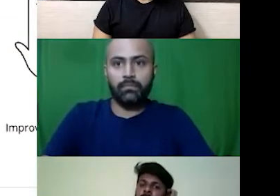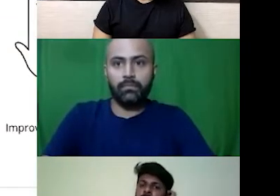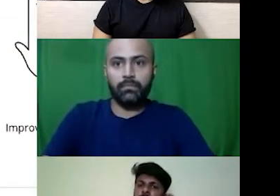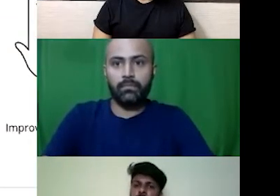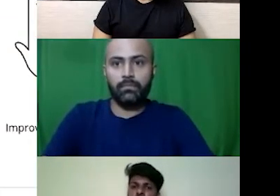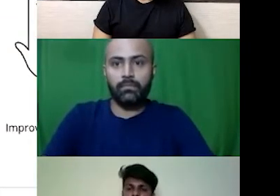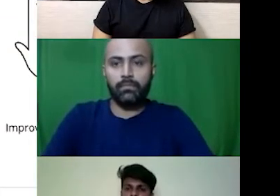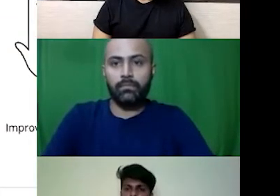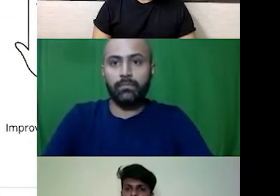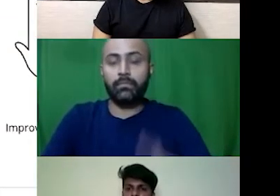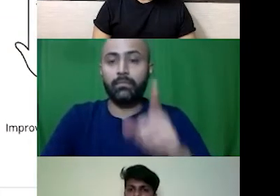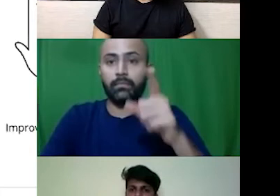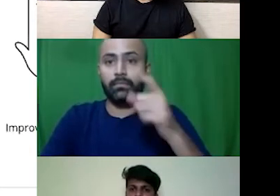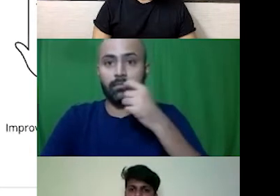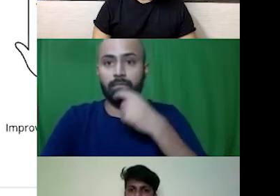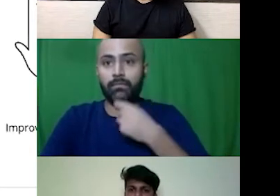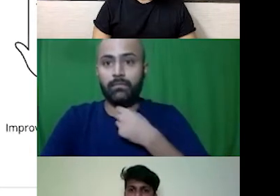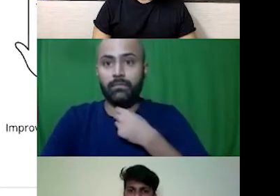Oops.